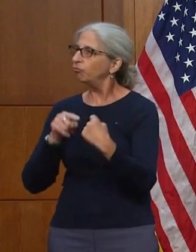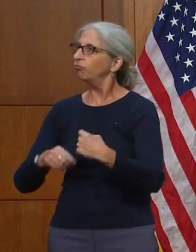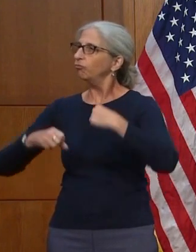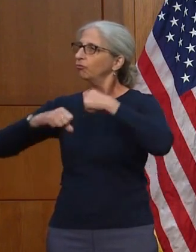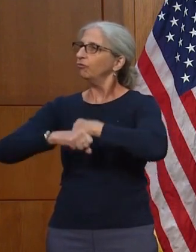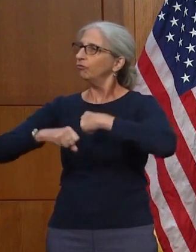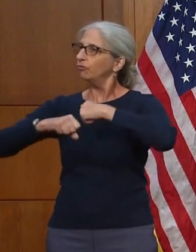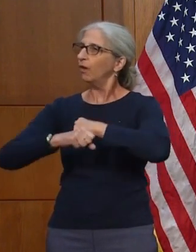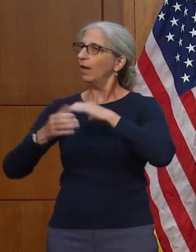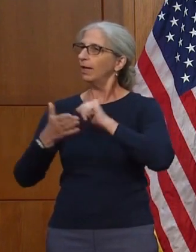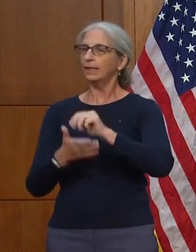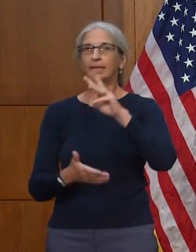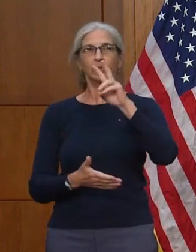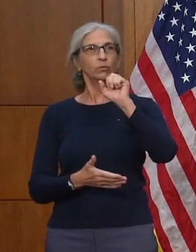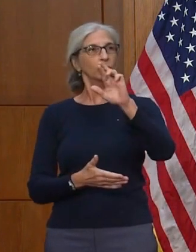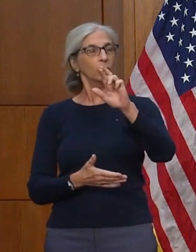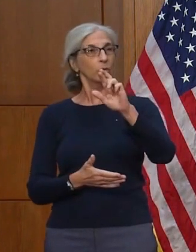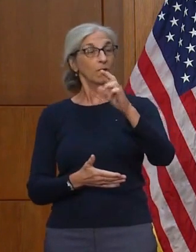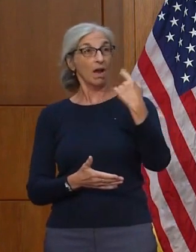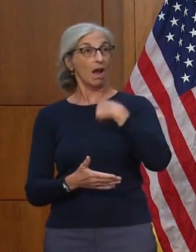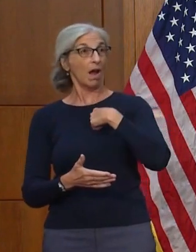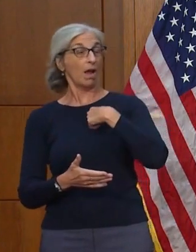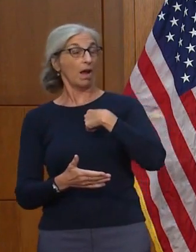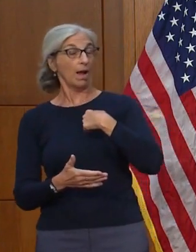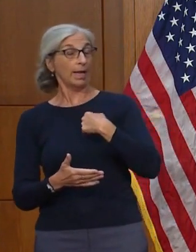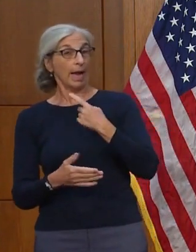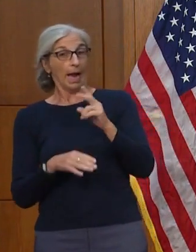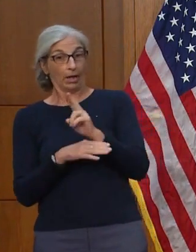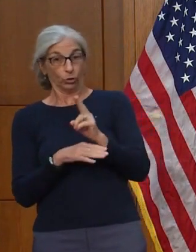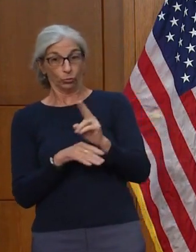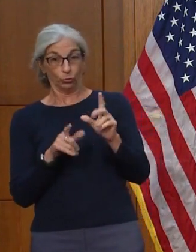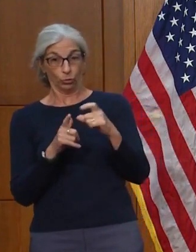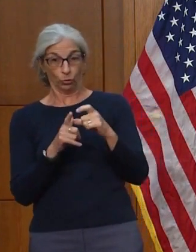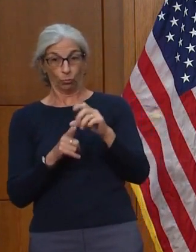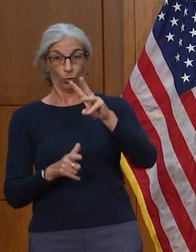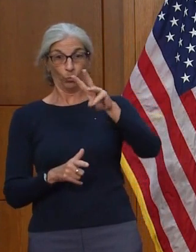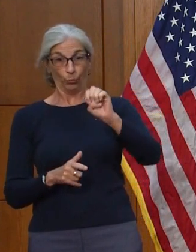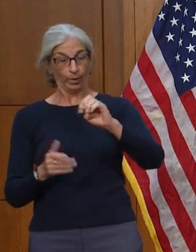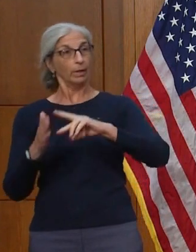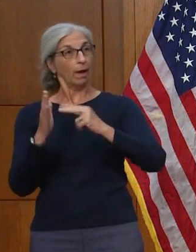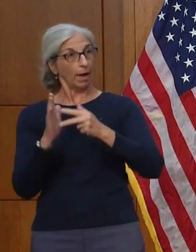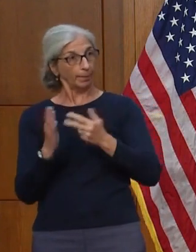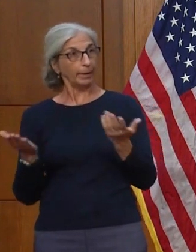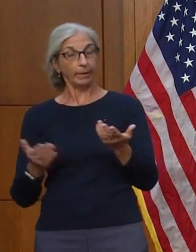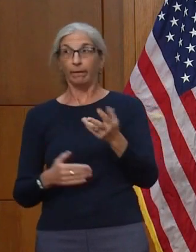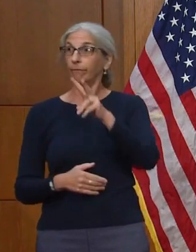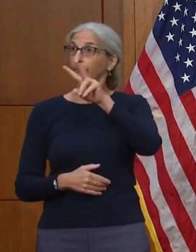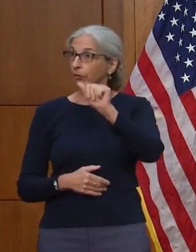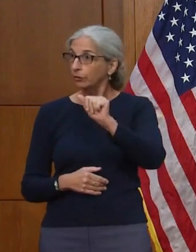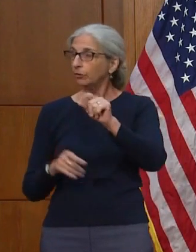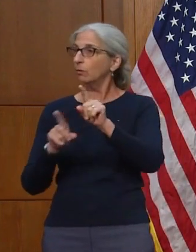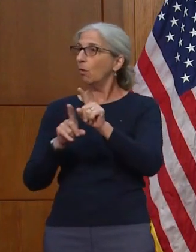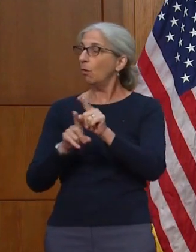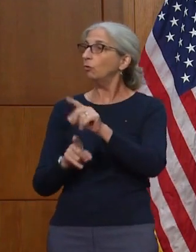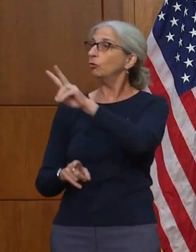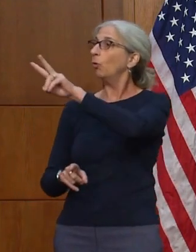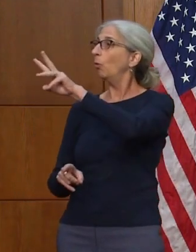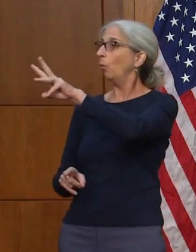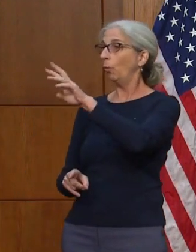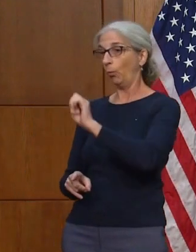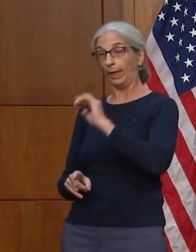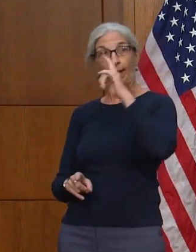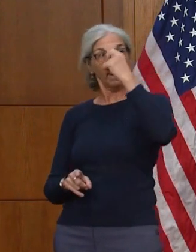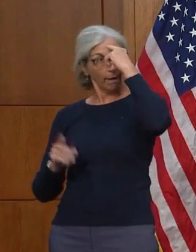as the Commonwealth of Virginia, and also we as governors, without the supplies that we needed.